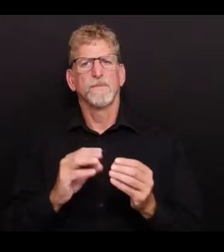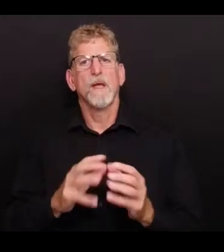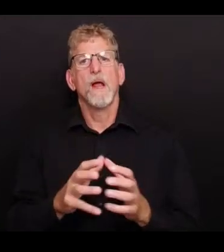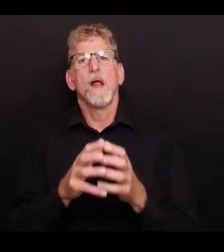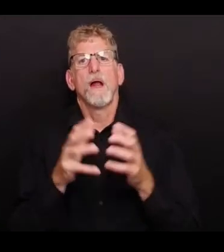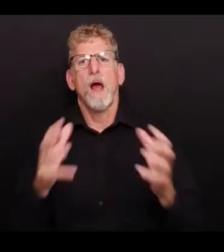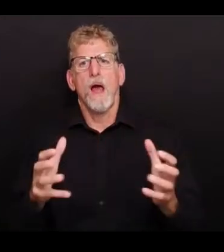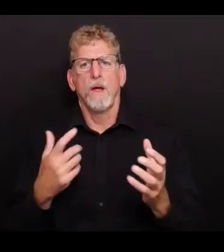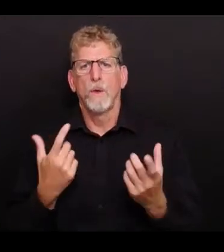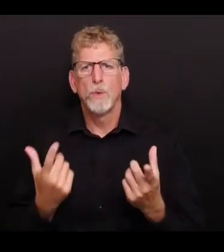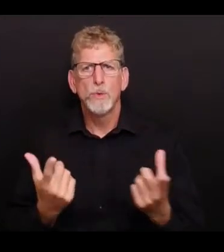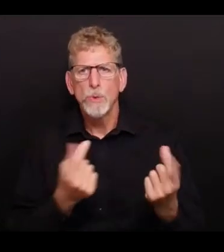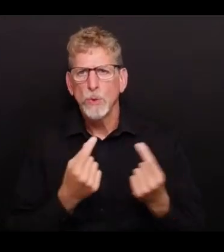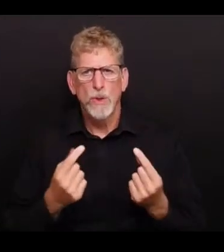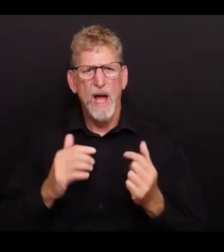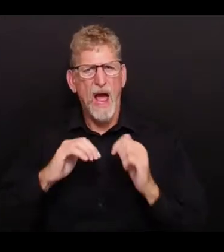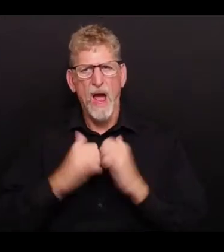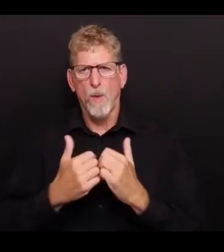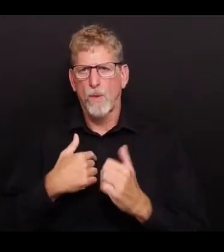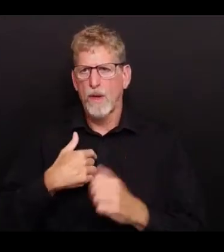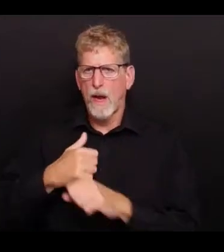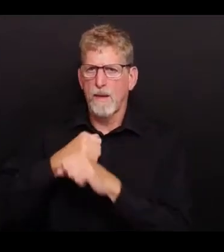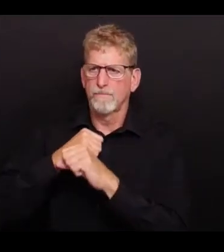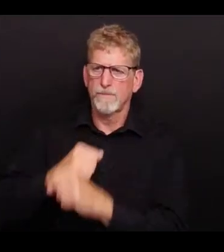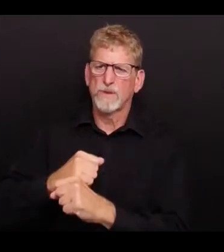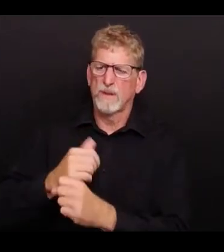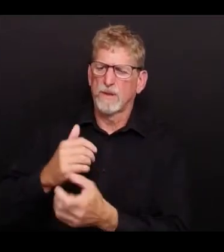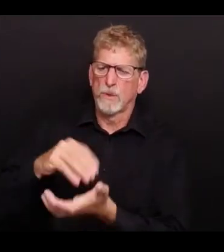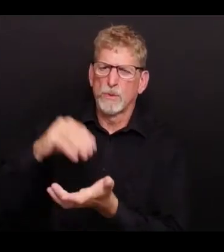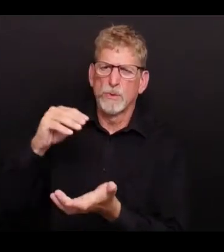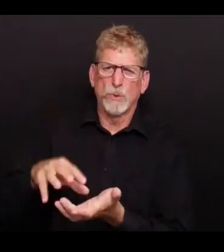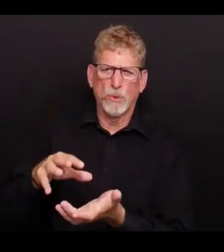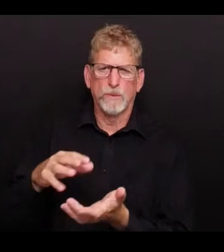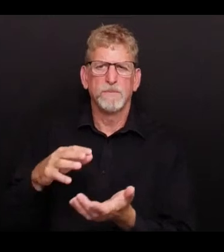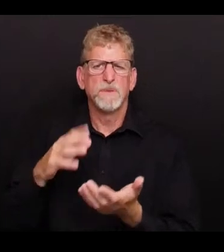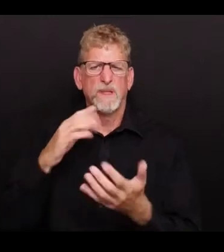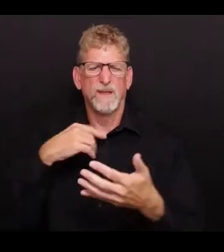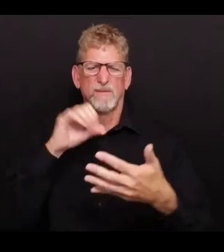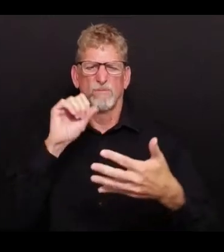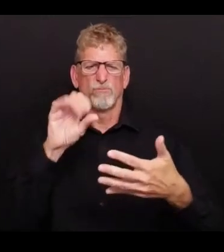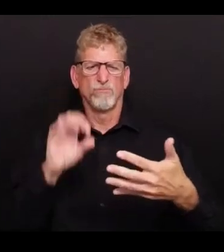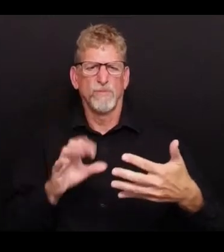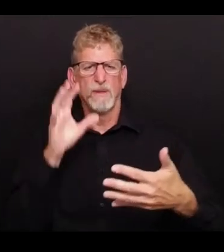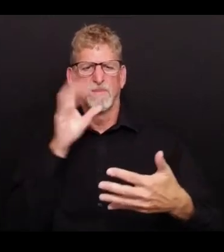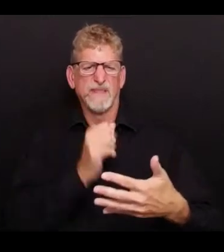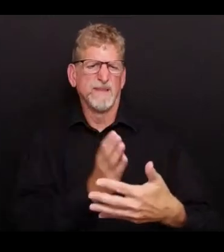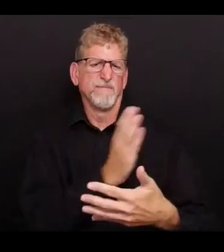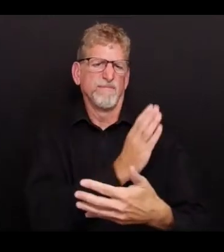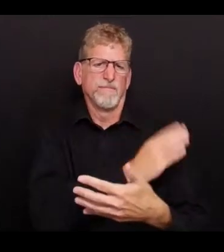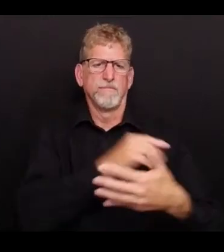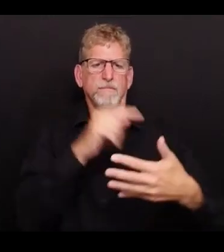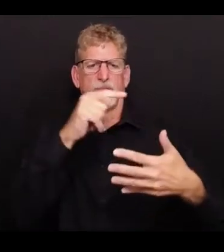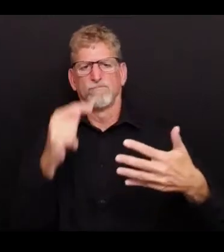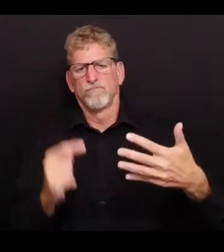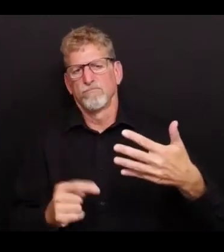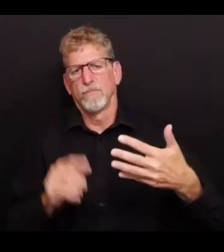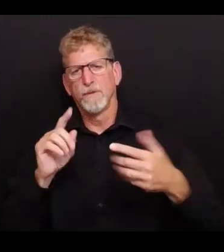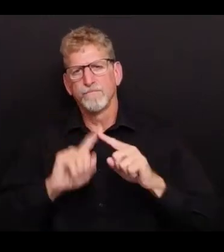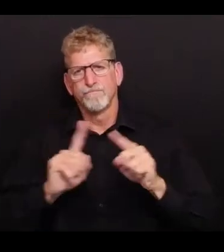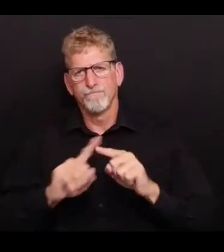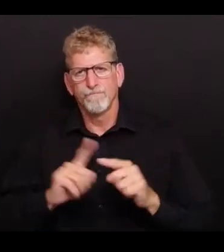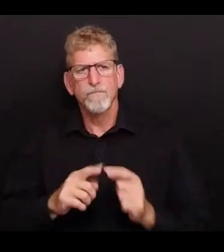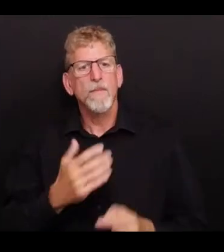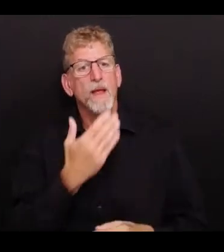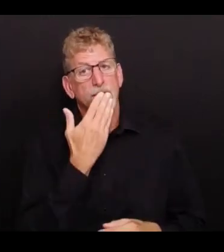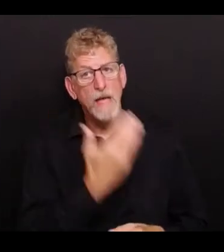Thank you so much for the opportunity to participate in this call with you today. It really is a distinct pleasure to be here as I hold both of you commissioners